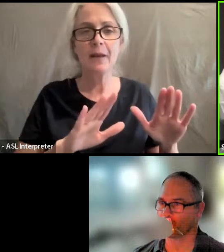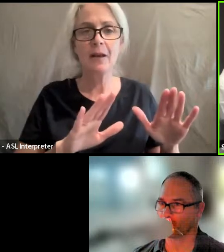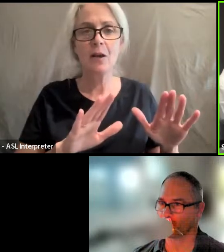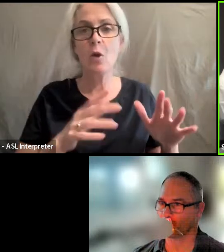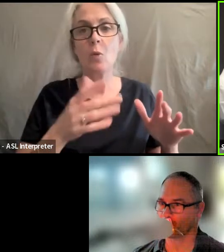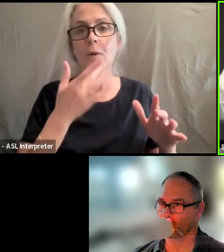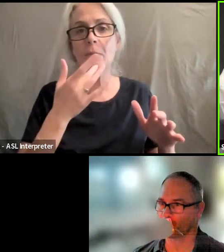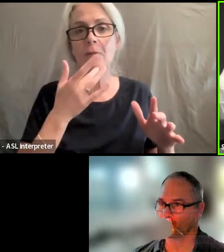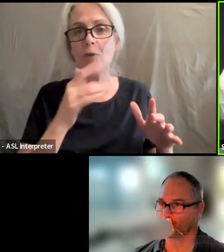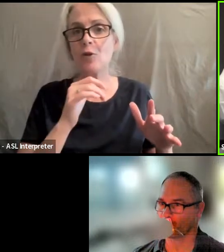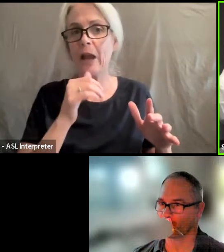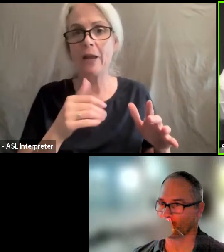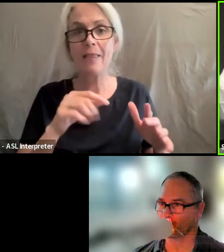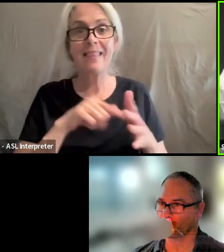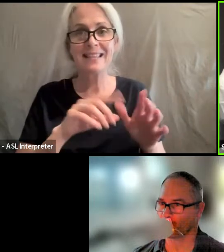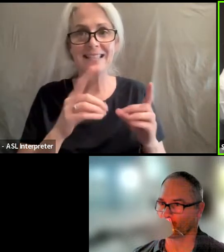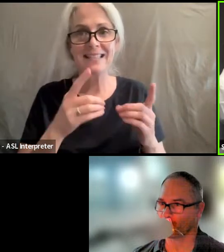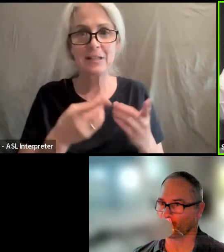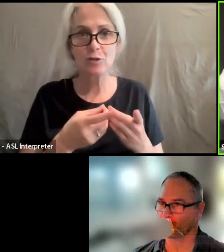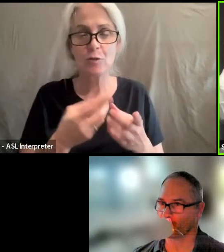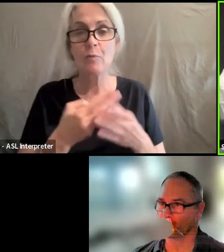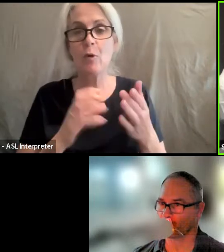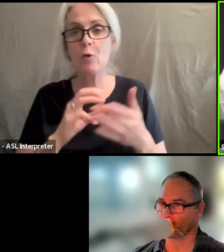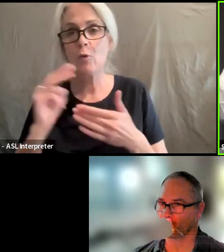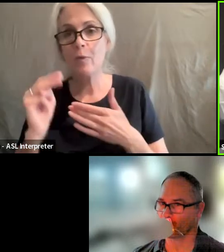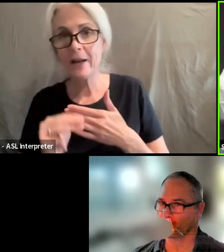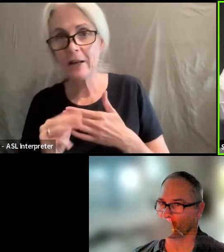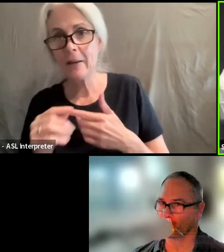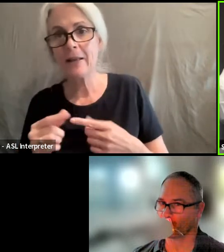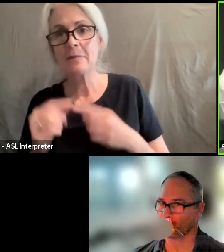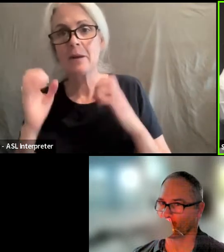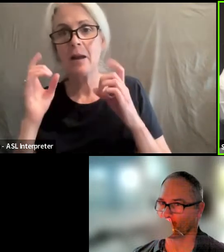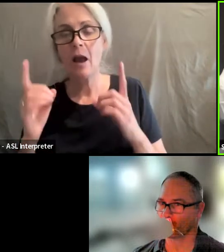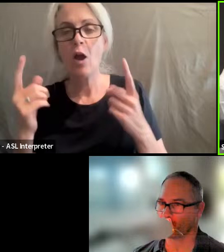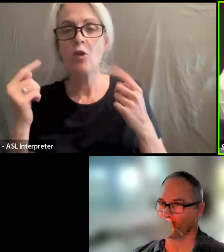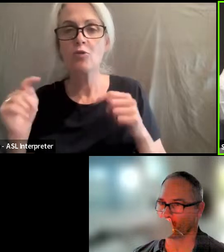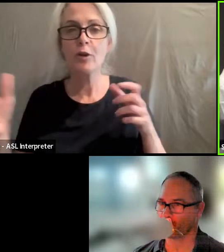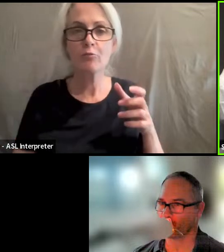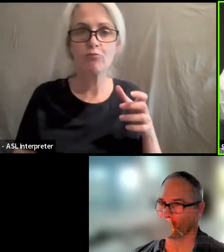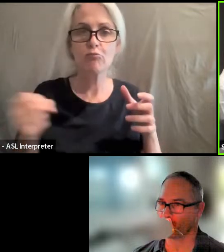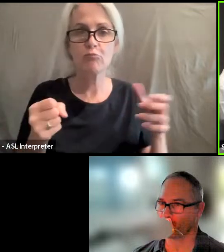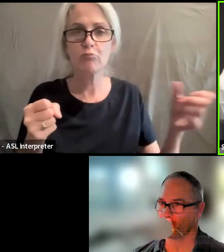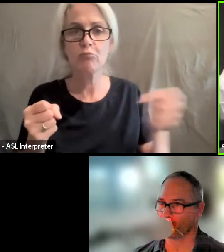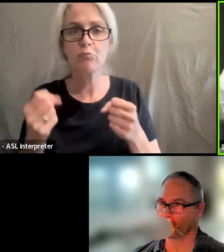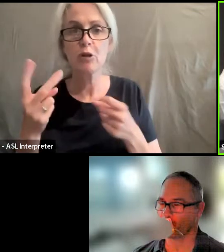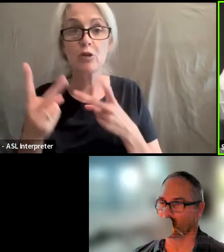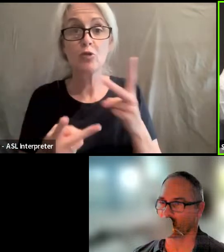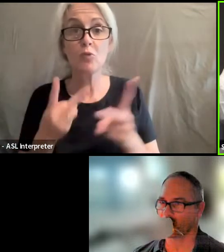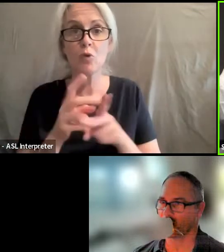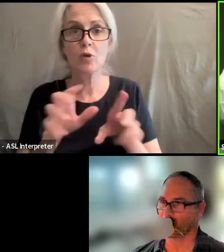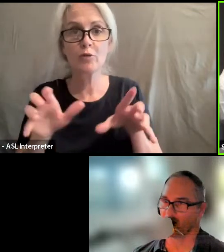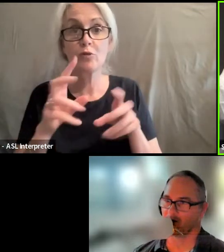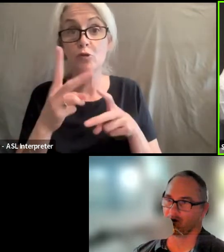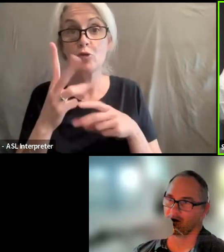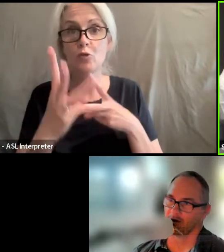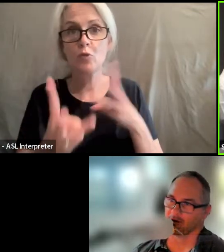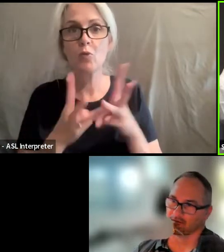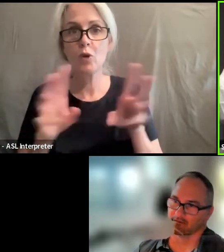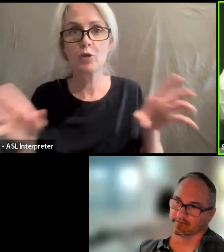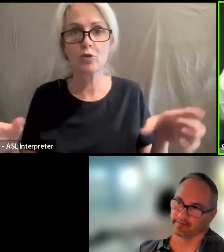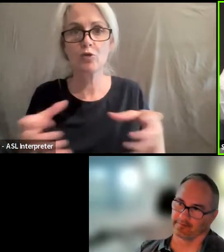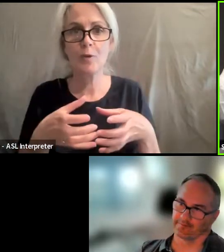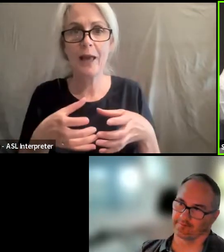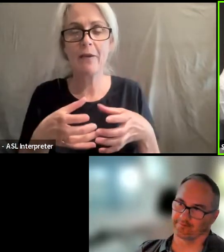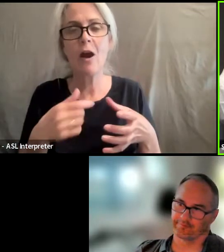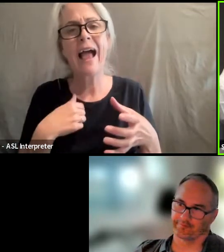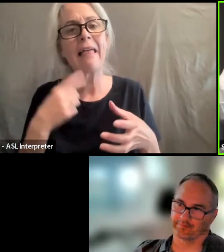having Yeah. someone like me with both curriculum and special Yeah. education and try to Mhm. bring these two worlds together. But there is a lot of